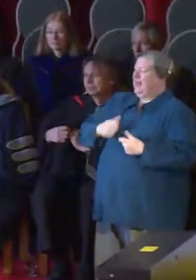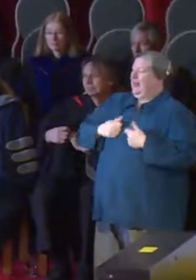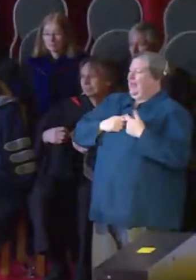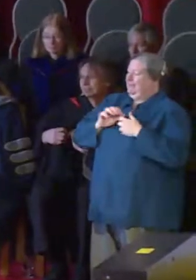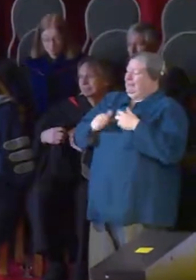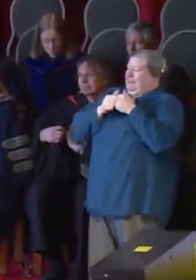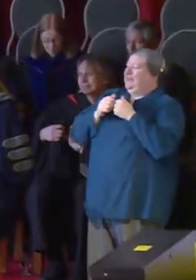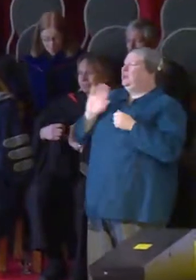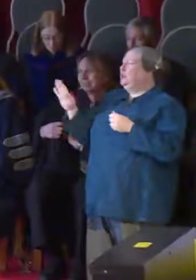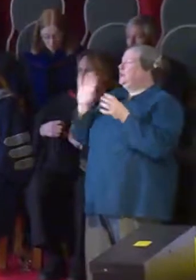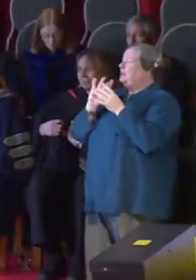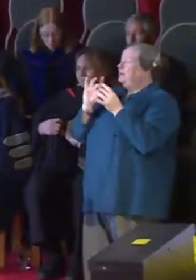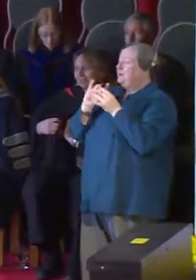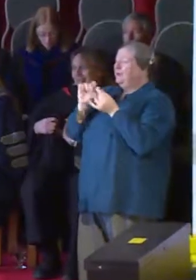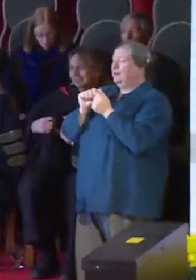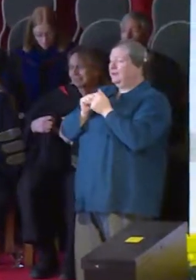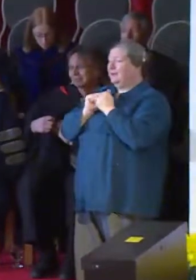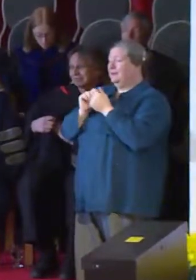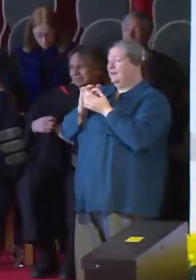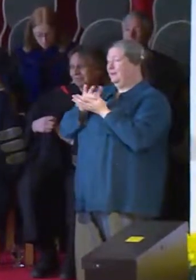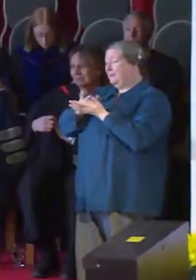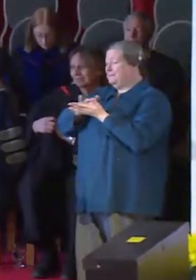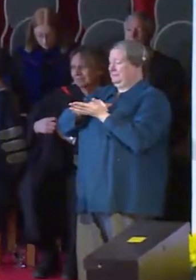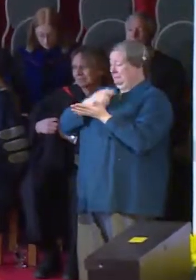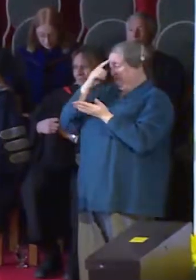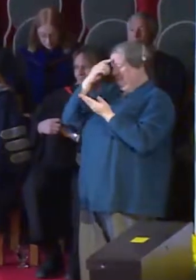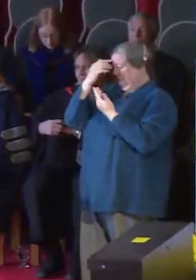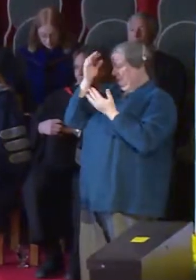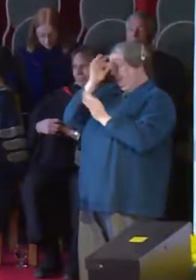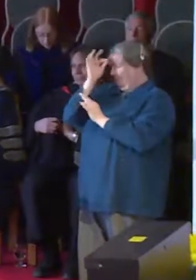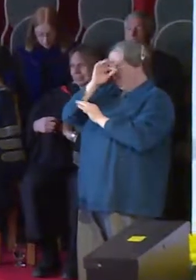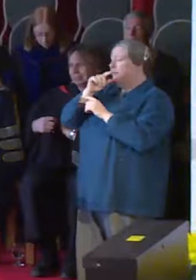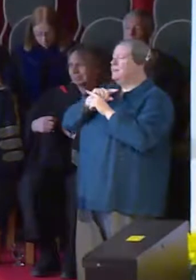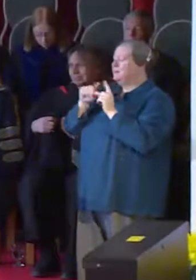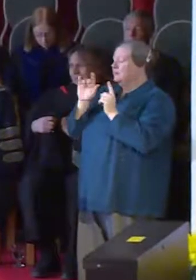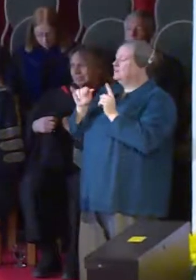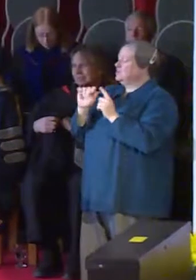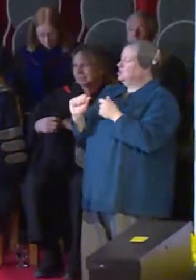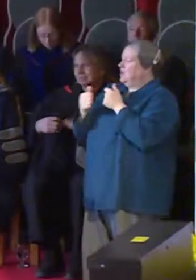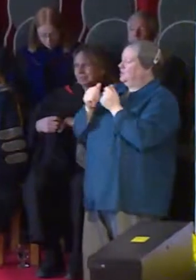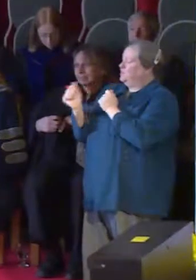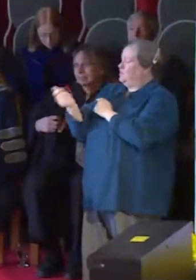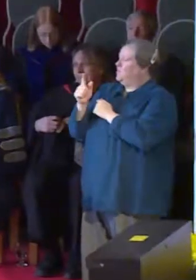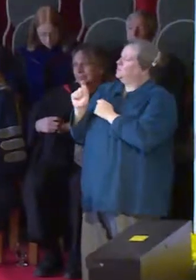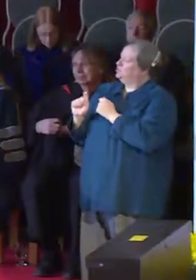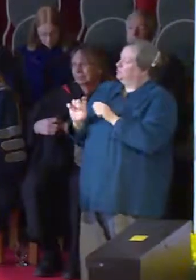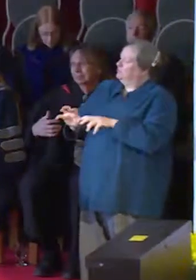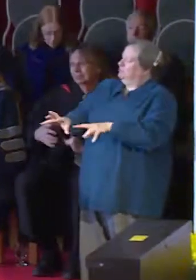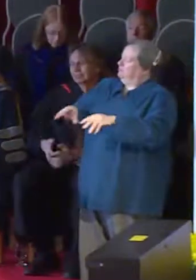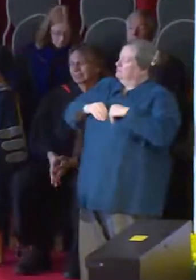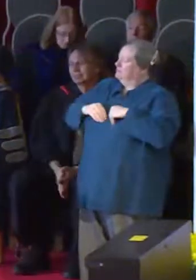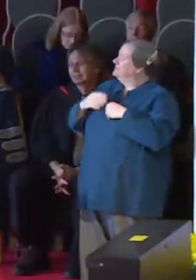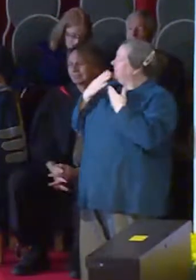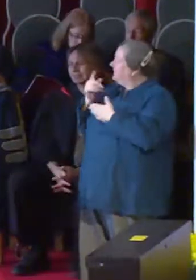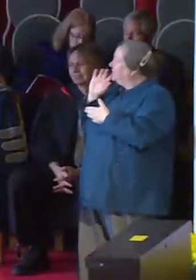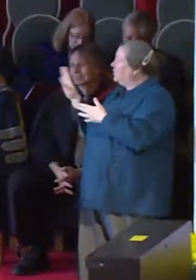antibody reference, but I think it's a challenge we should all accept. So thank you very much for your inspirational